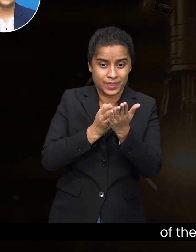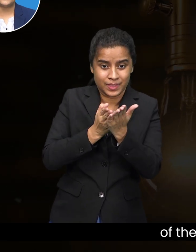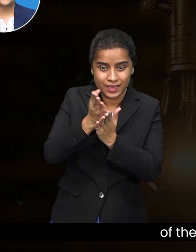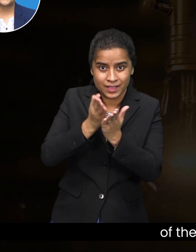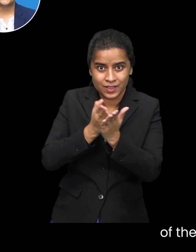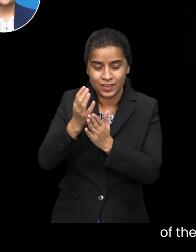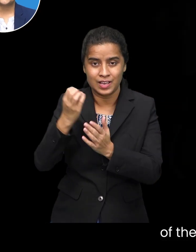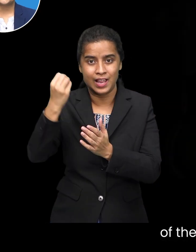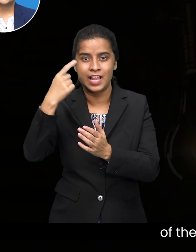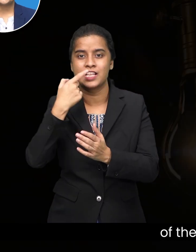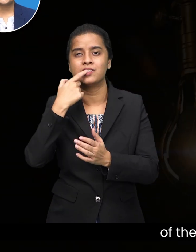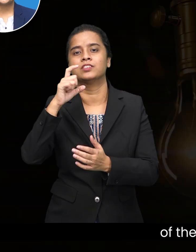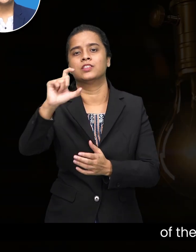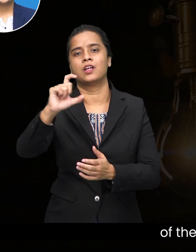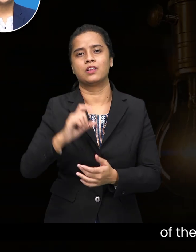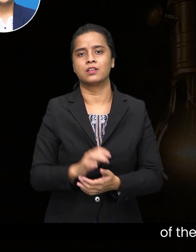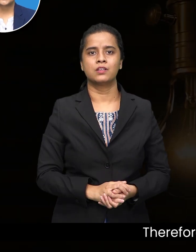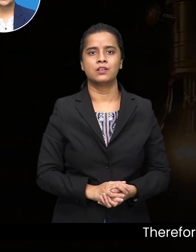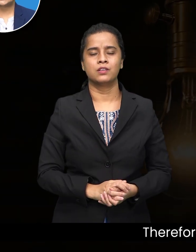electric cell.